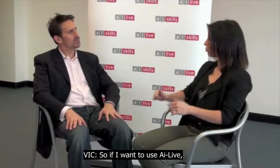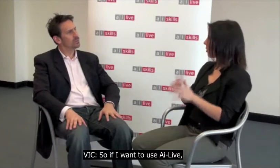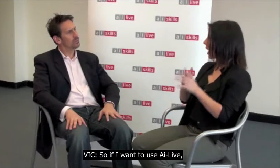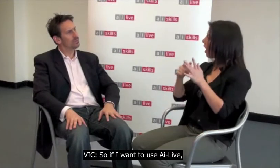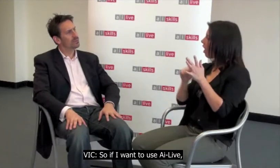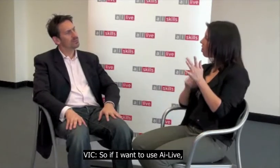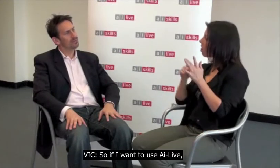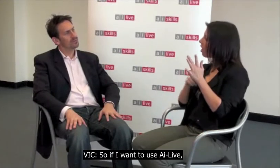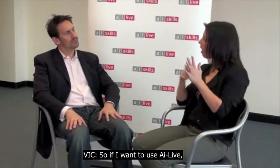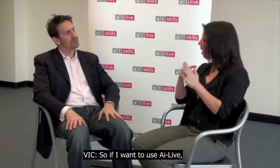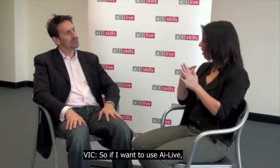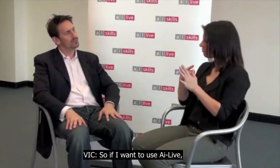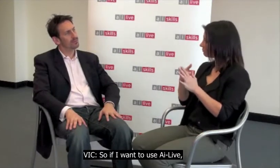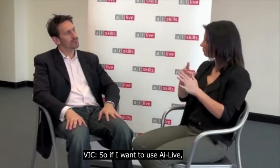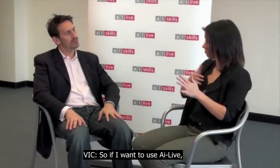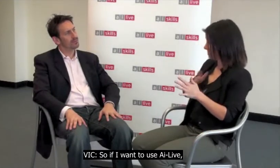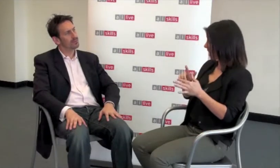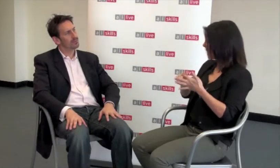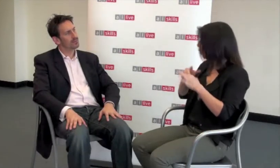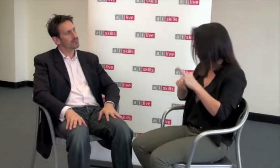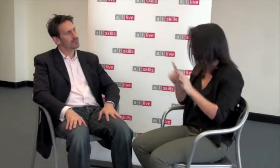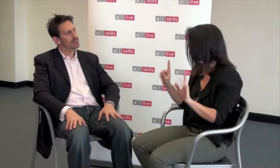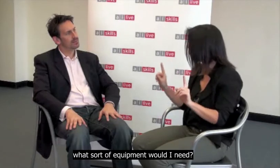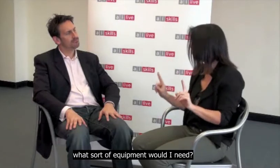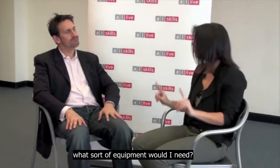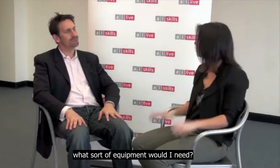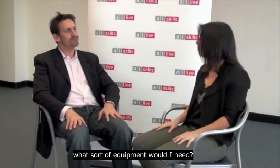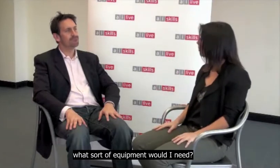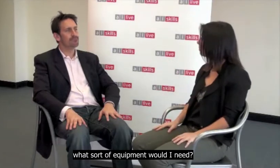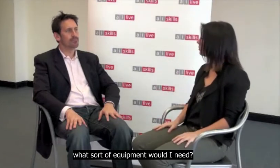So if I want to use AI Live, what sort of equipment would I need?